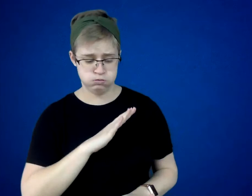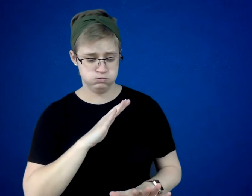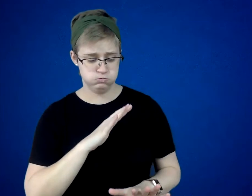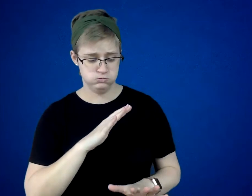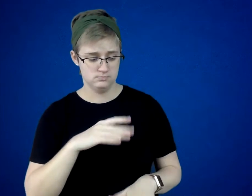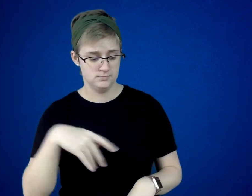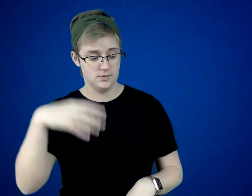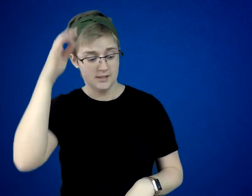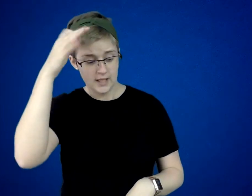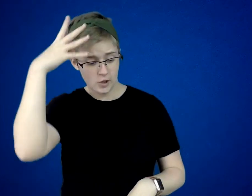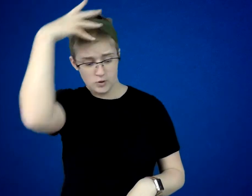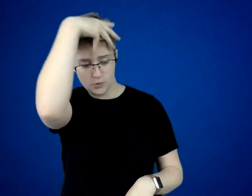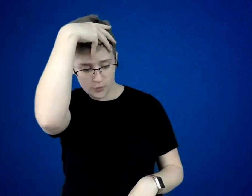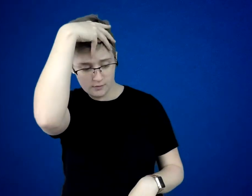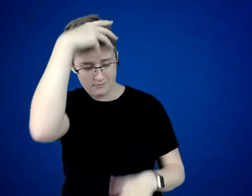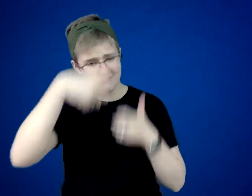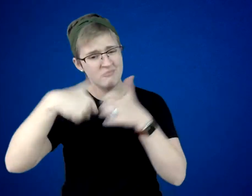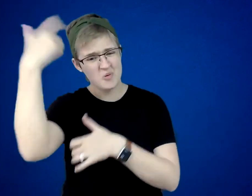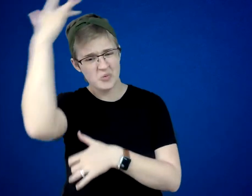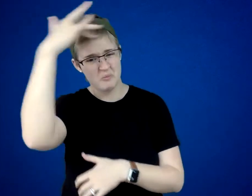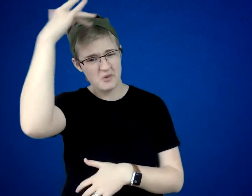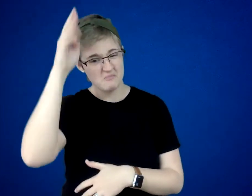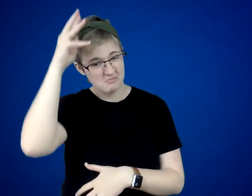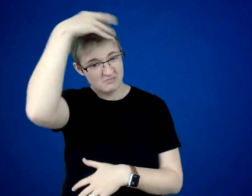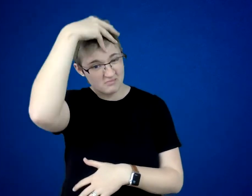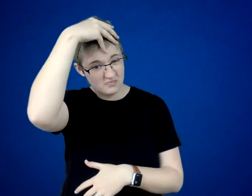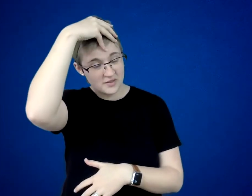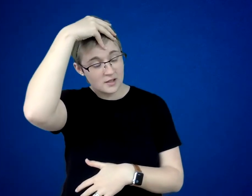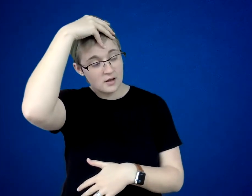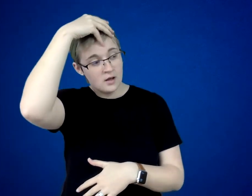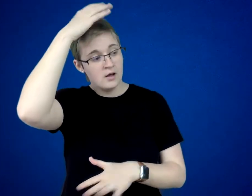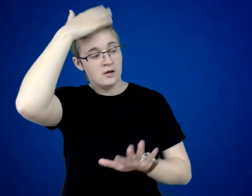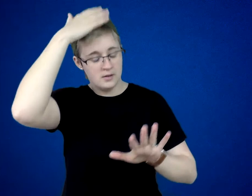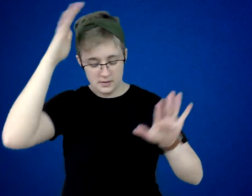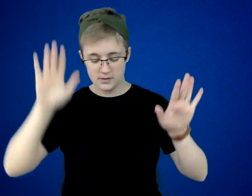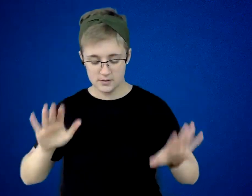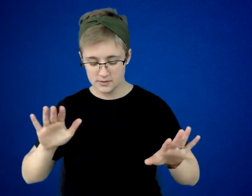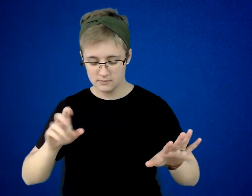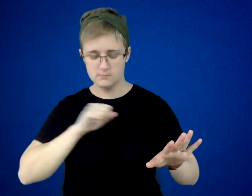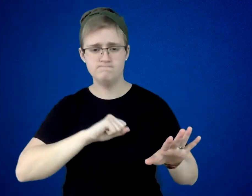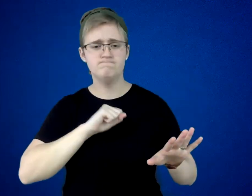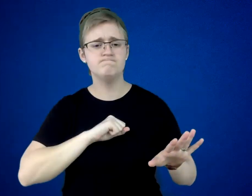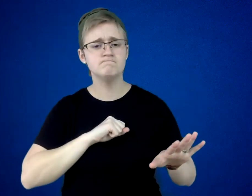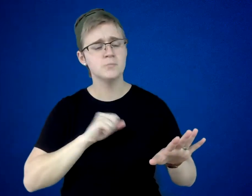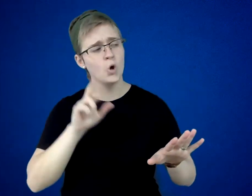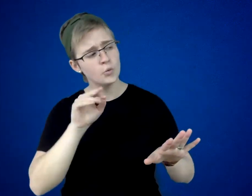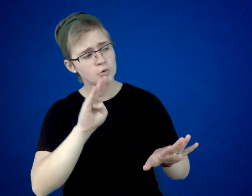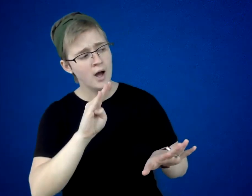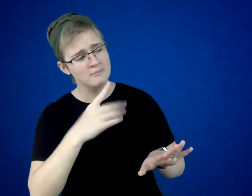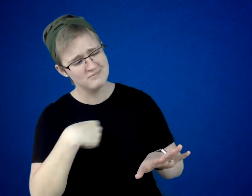hair that was combed over his bald head. He cleared his throat again. "Rob, we're a bit worried," he